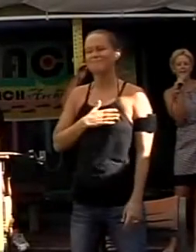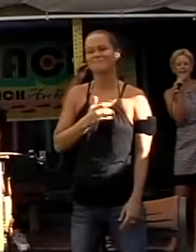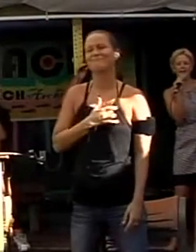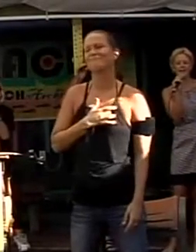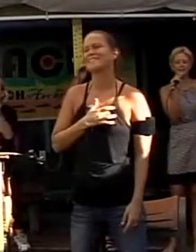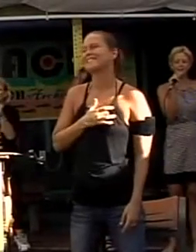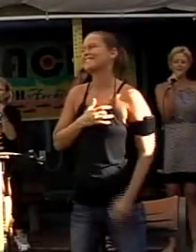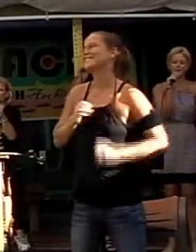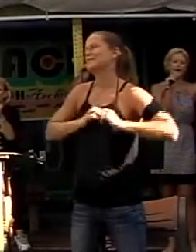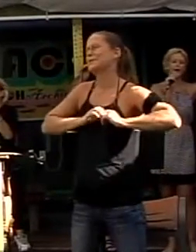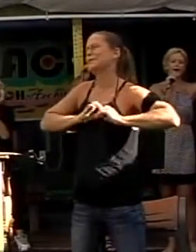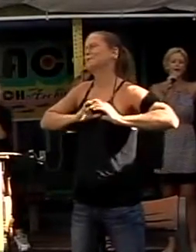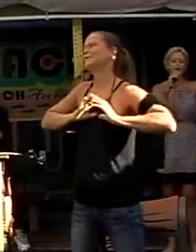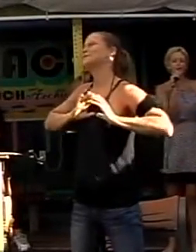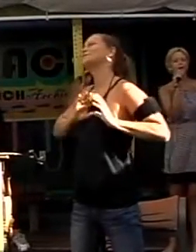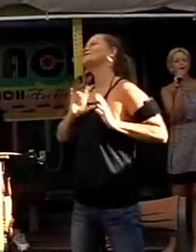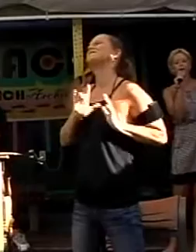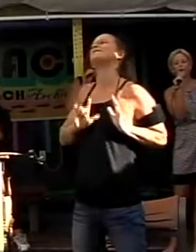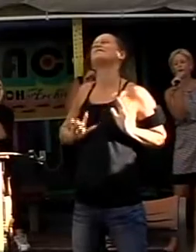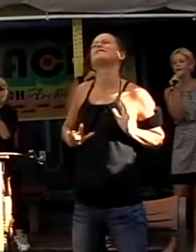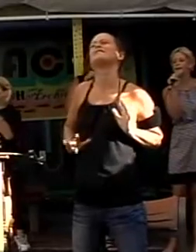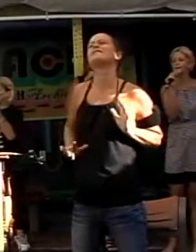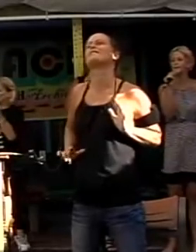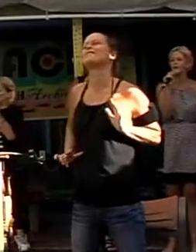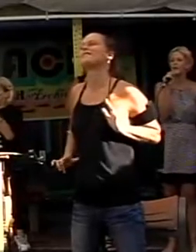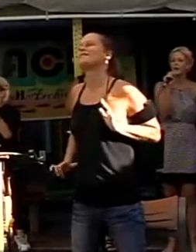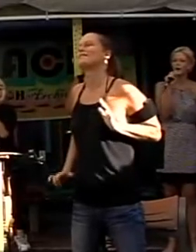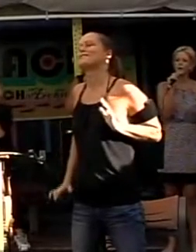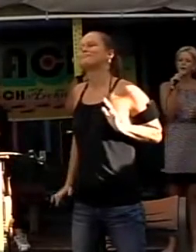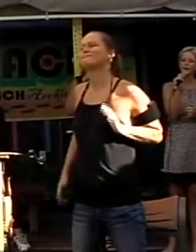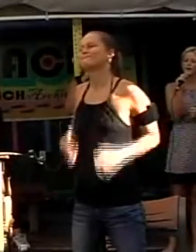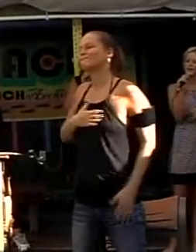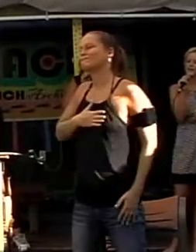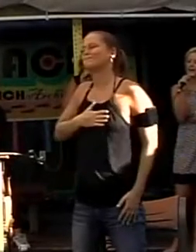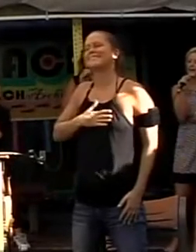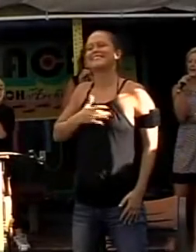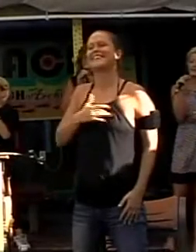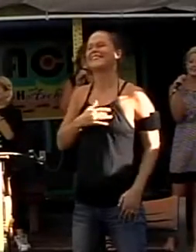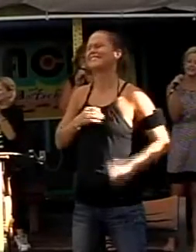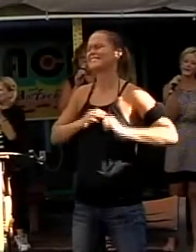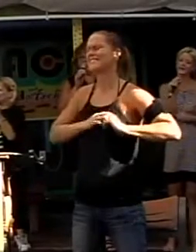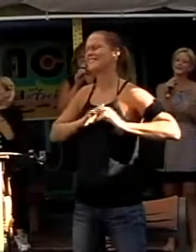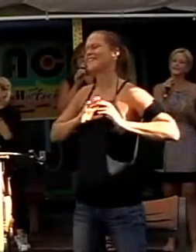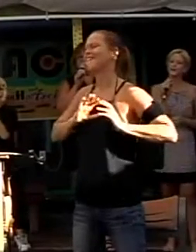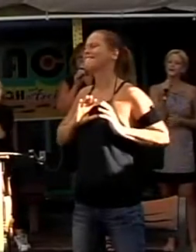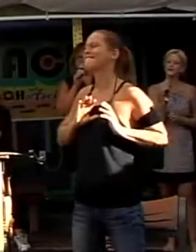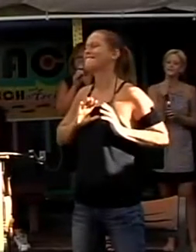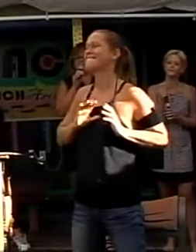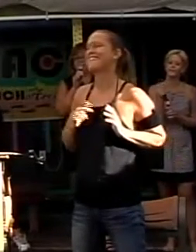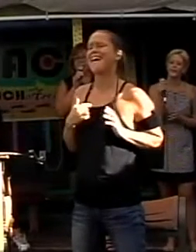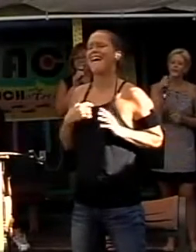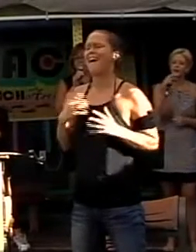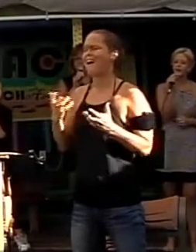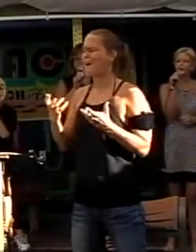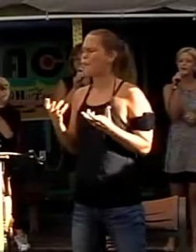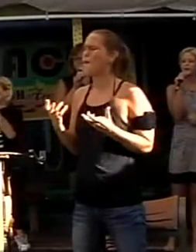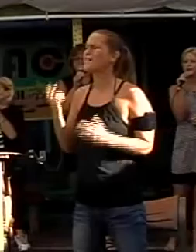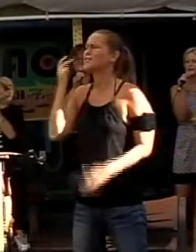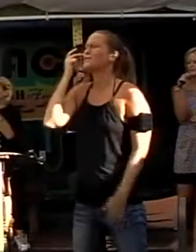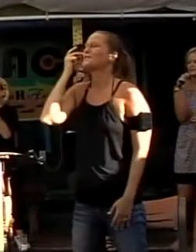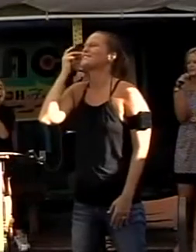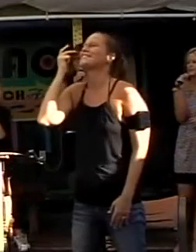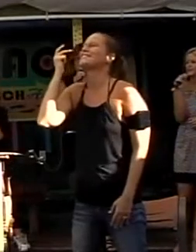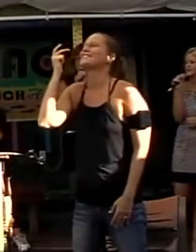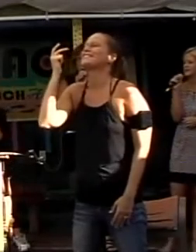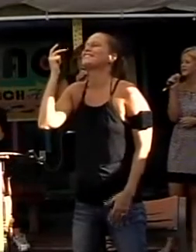Open the eyes of my heart, Lord. Open the eyes of my heart. I